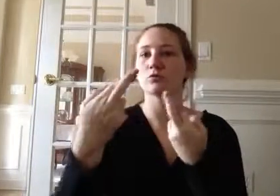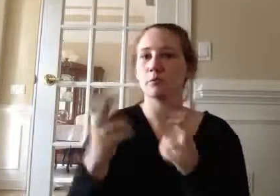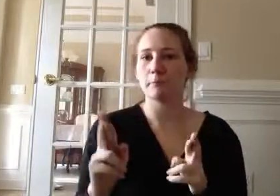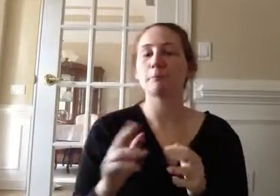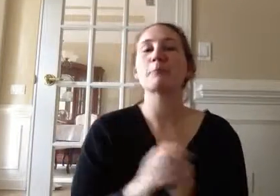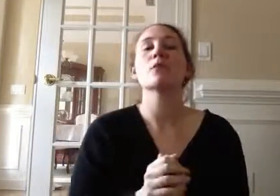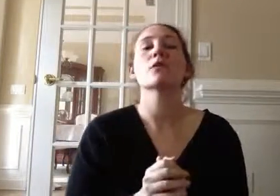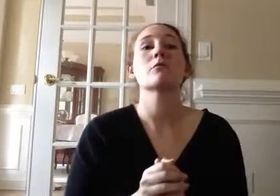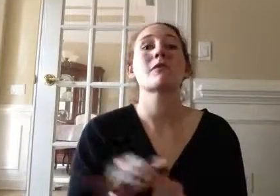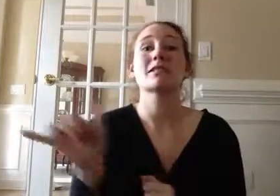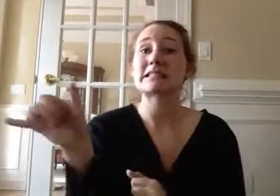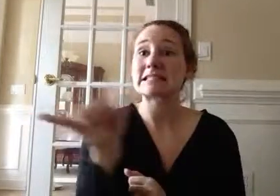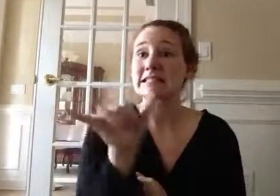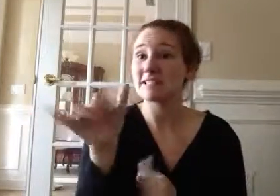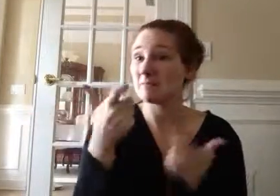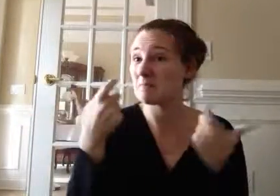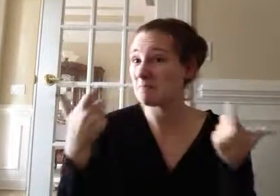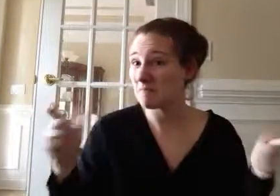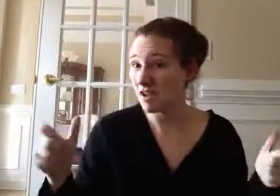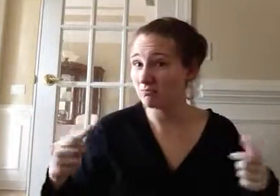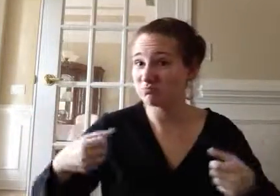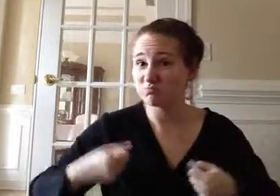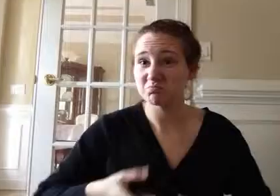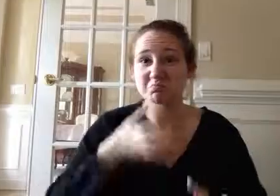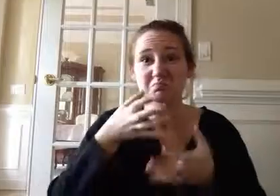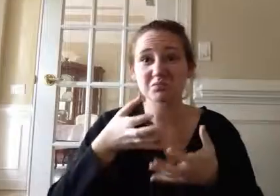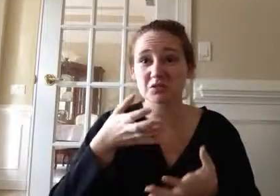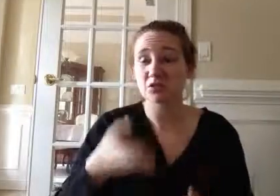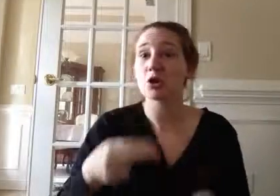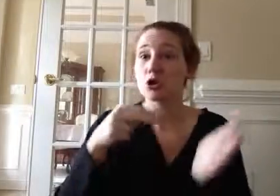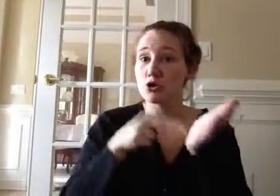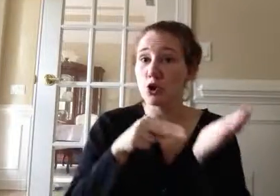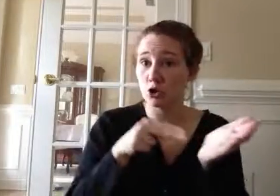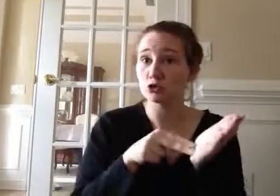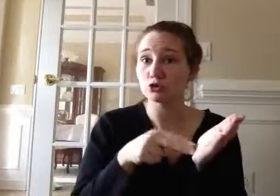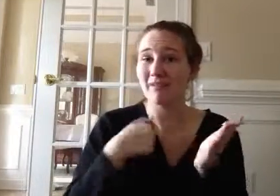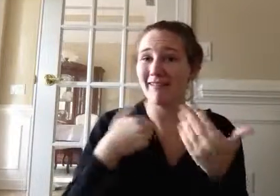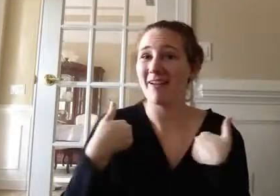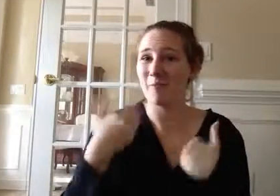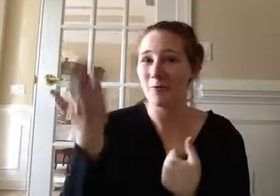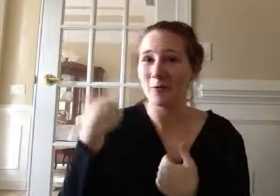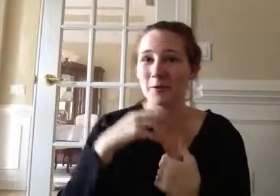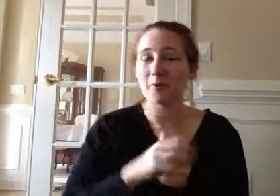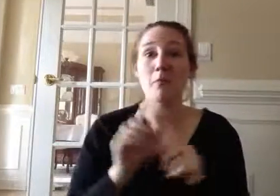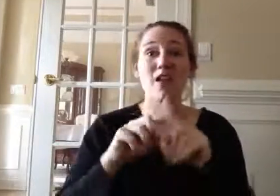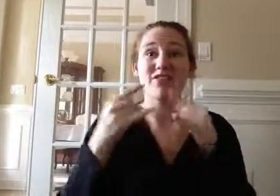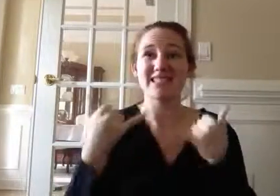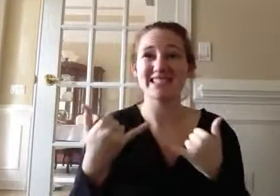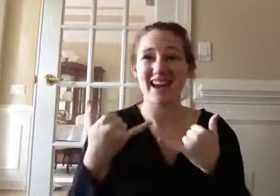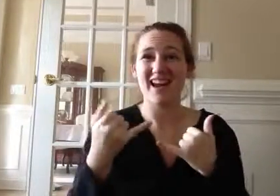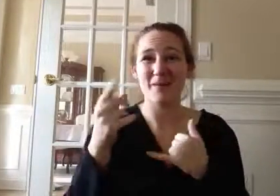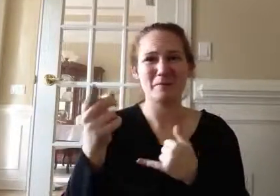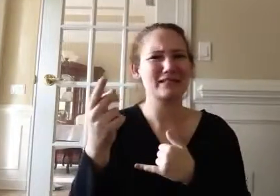the same big, burly, bearded nurse that I had before, but this time he wasn't